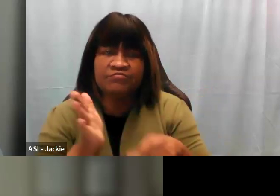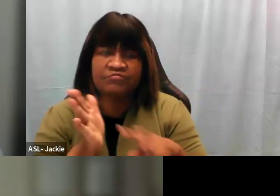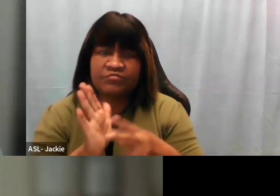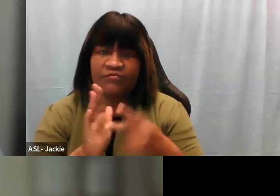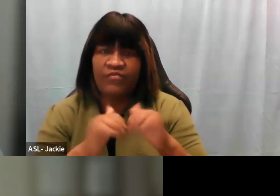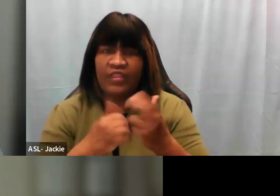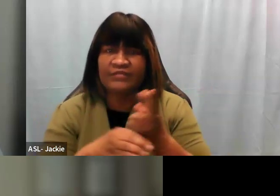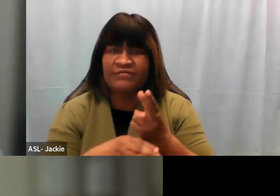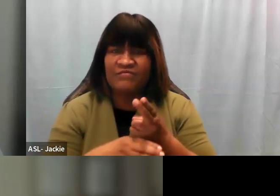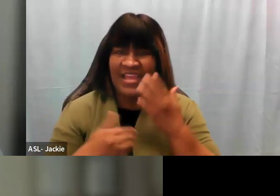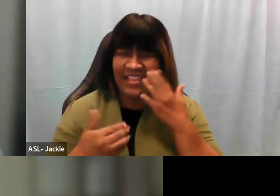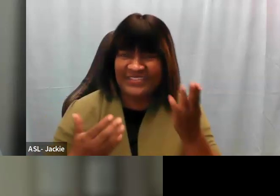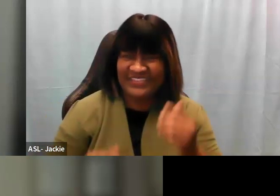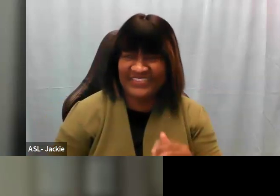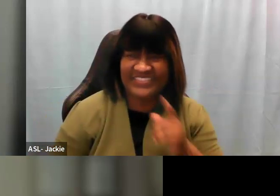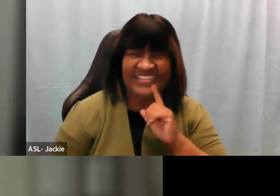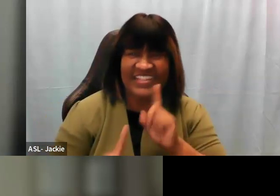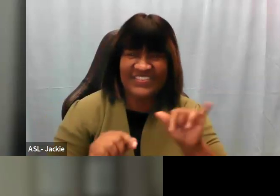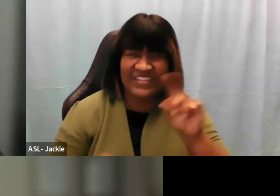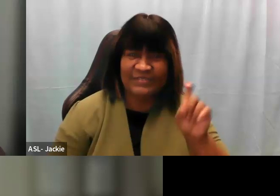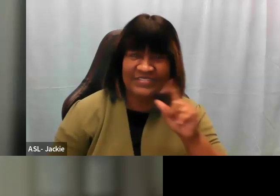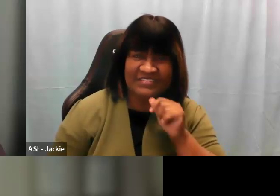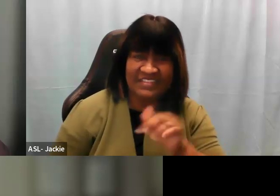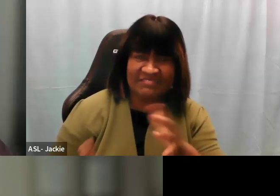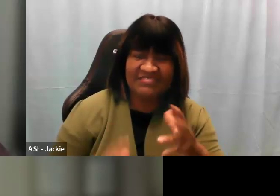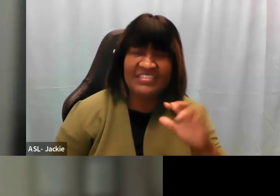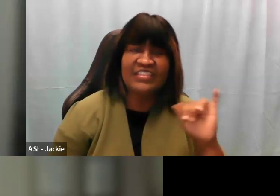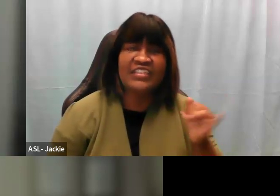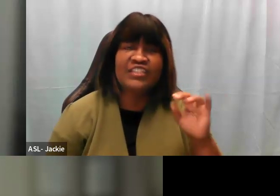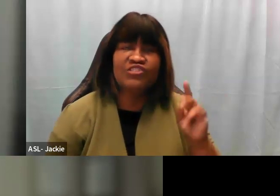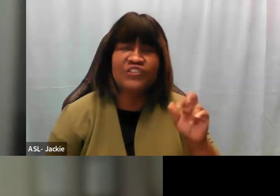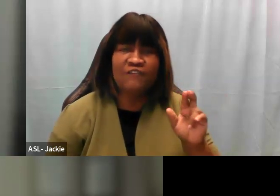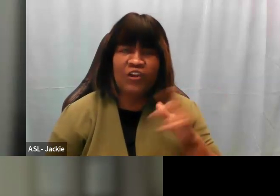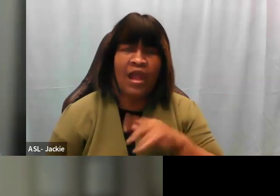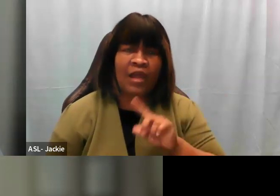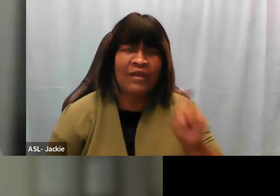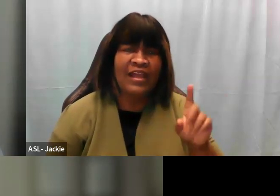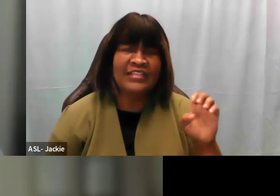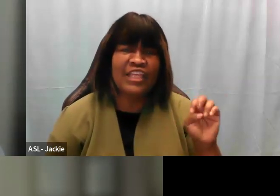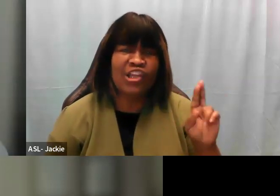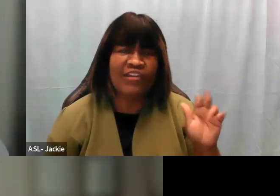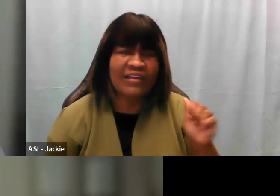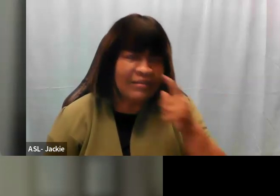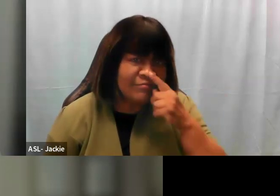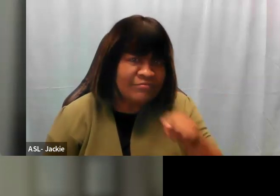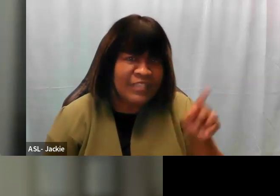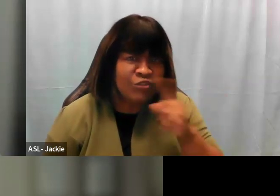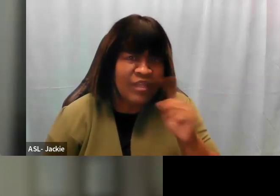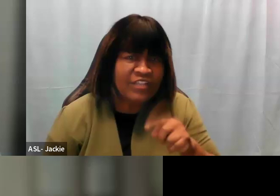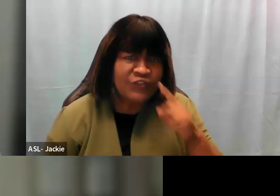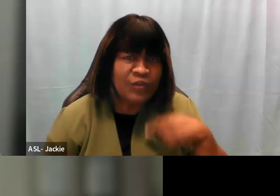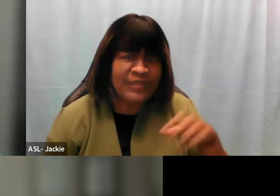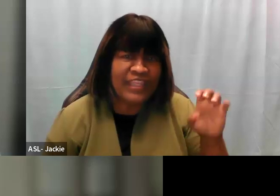yeah, I don't know if you can just answer that. Actually, I'm going to defer to Erica for that one, if that's okay, Mary Kate. Yeah,